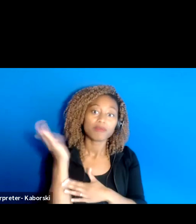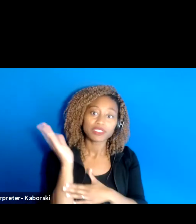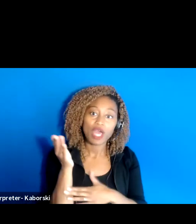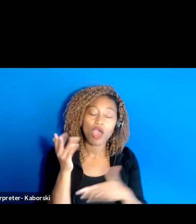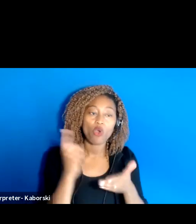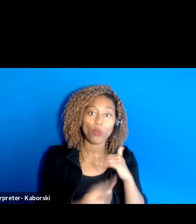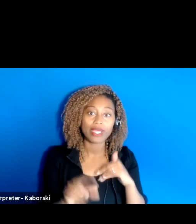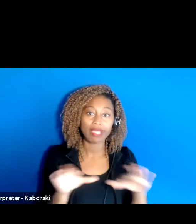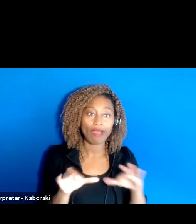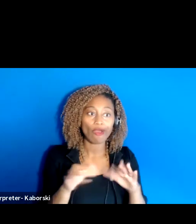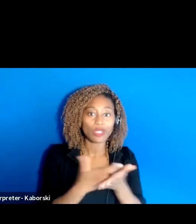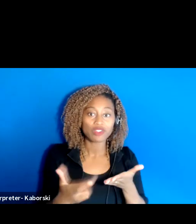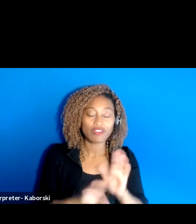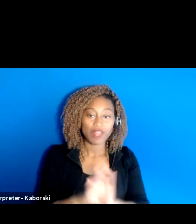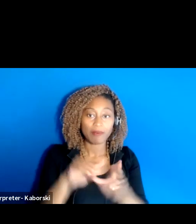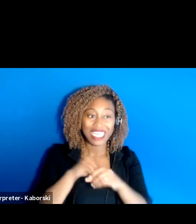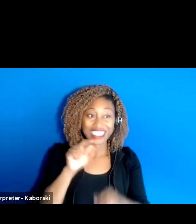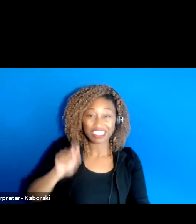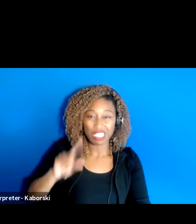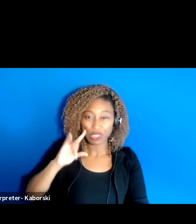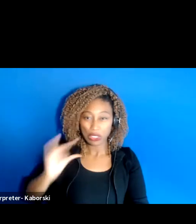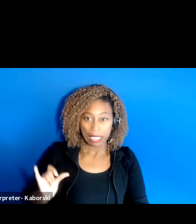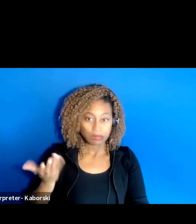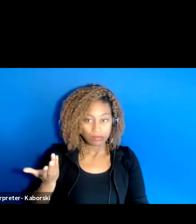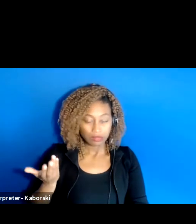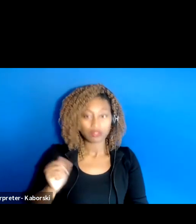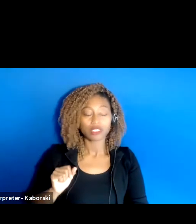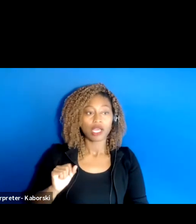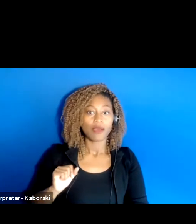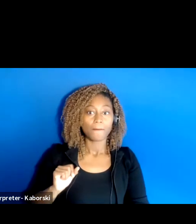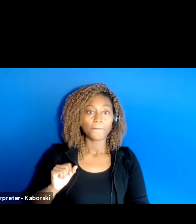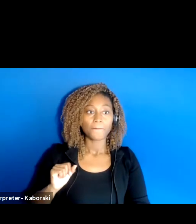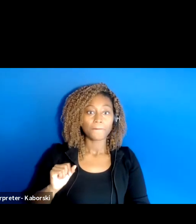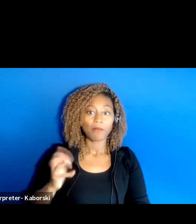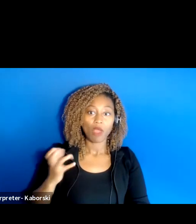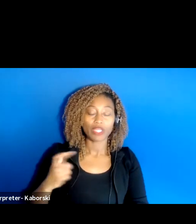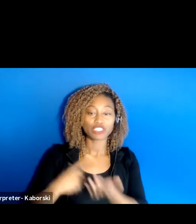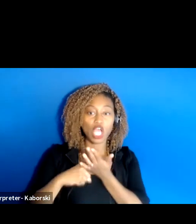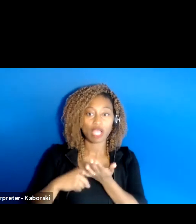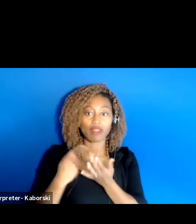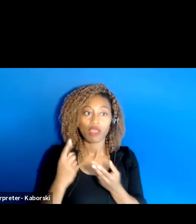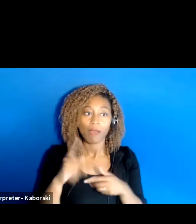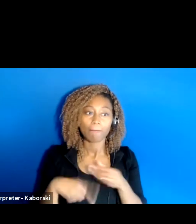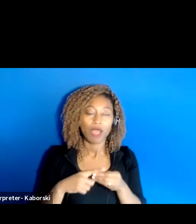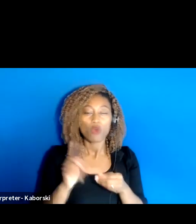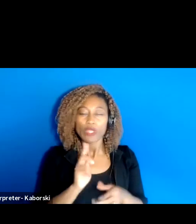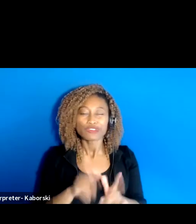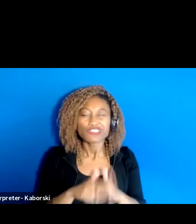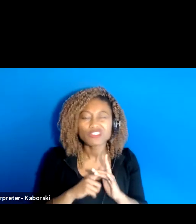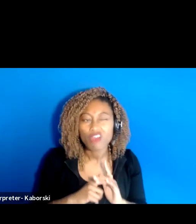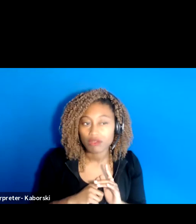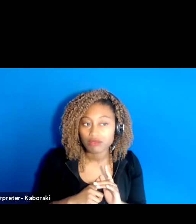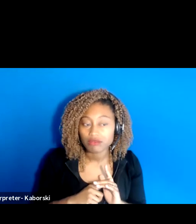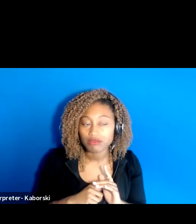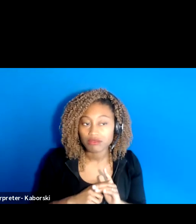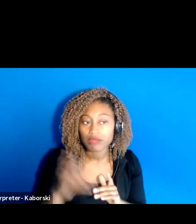like, but we really I want to talk a little bit about where it all started,